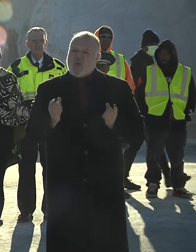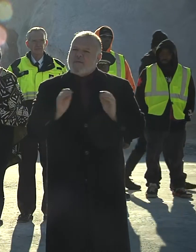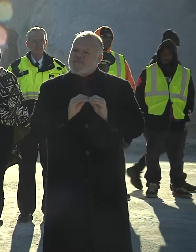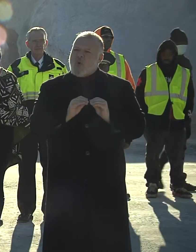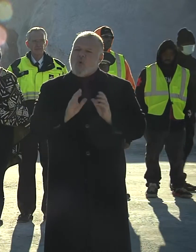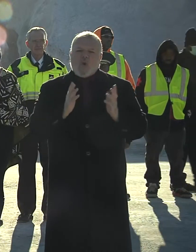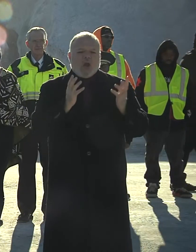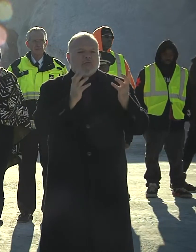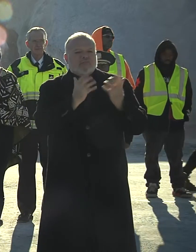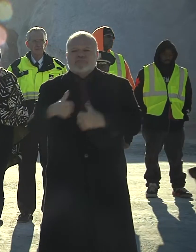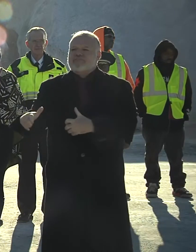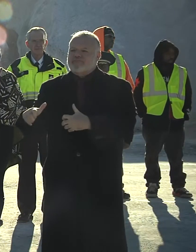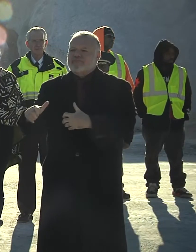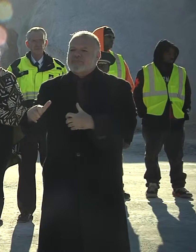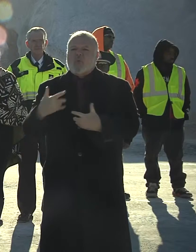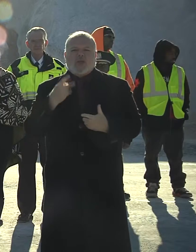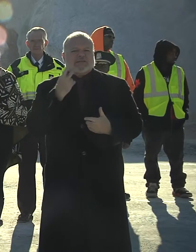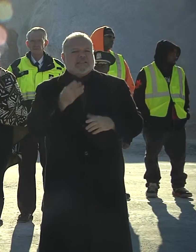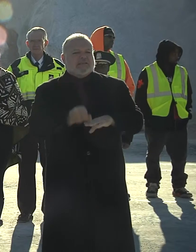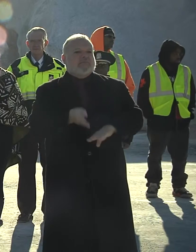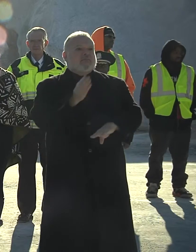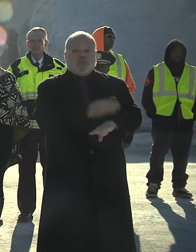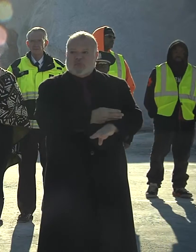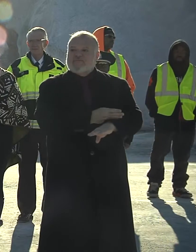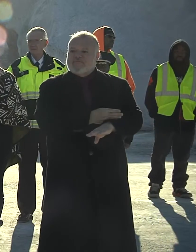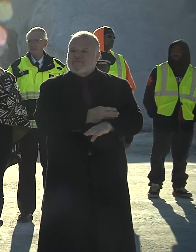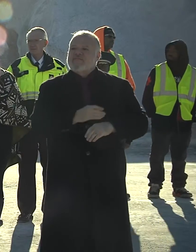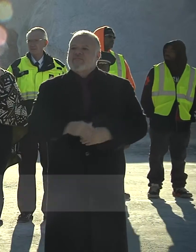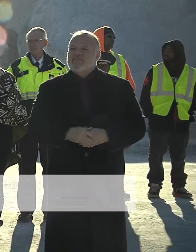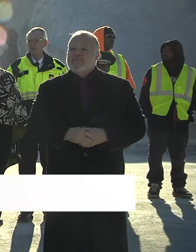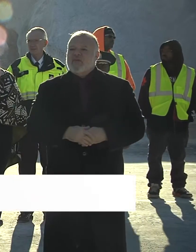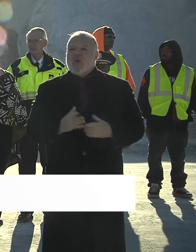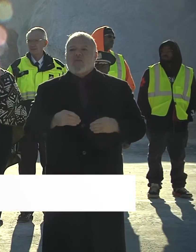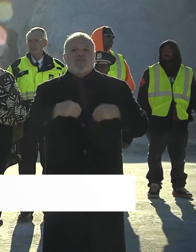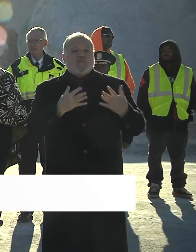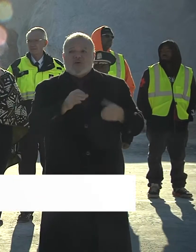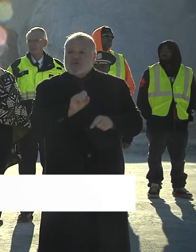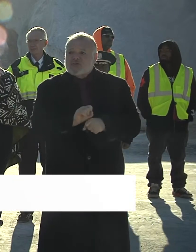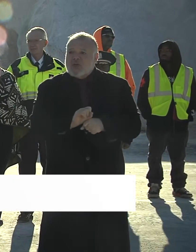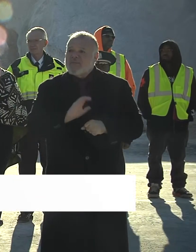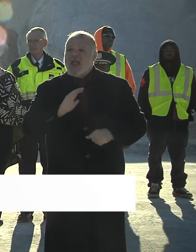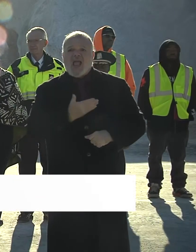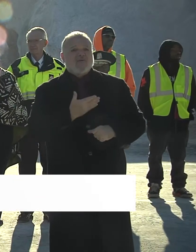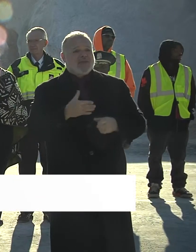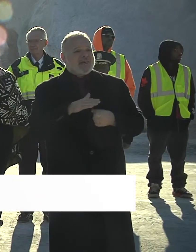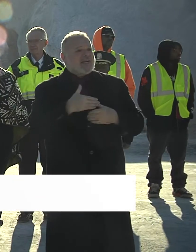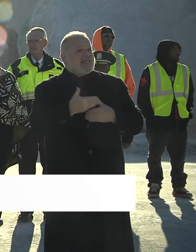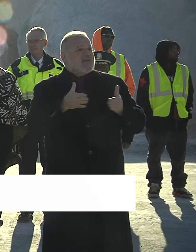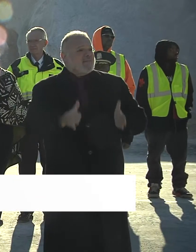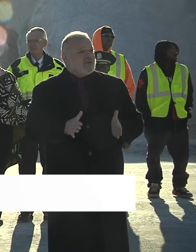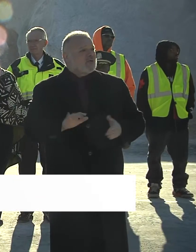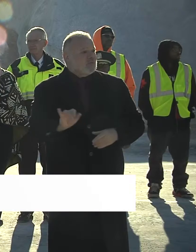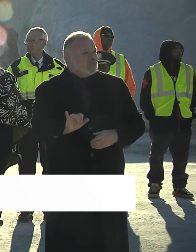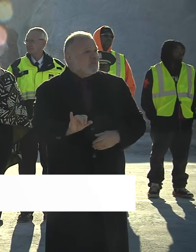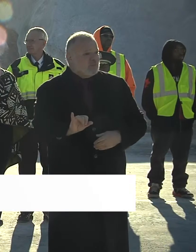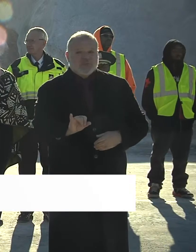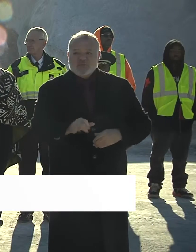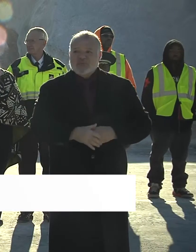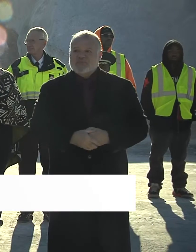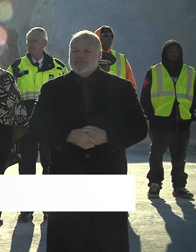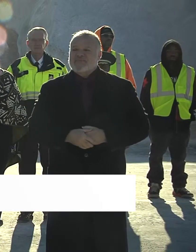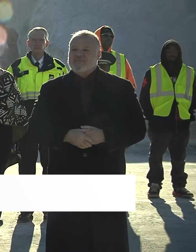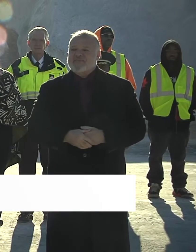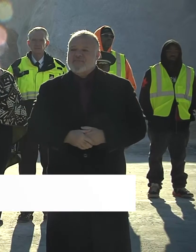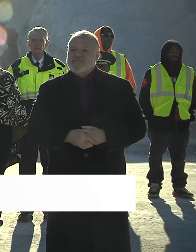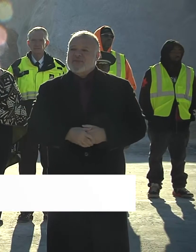delivering wealth building and jobs to our neighborhoods. I'm really proud of all that we are even building on just over the last